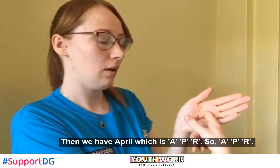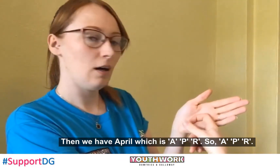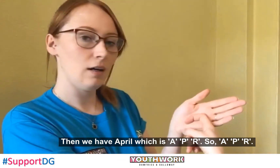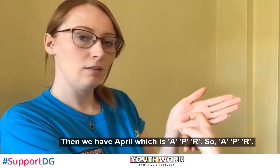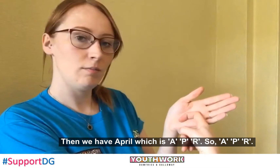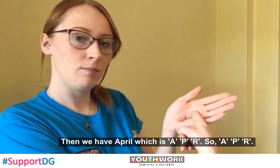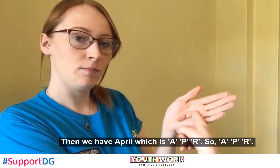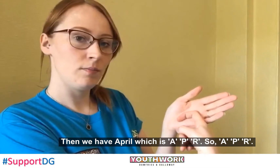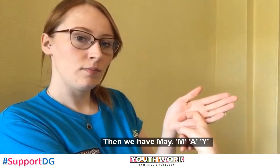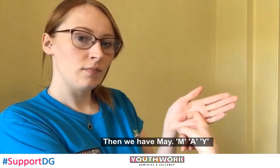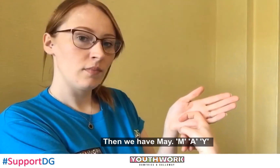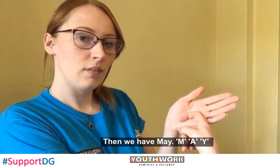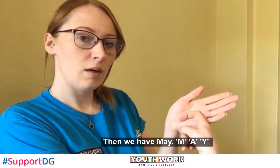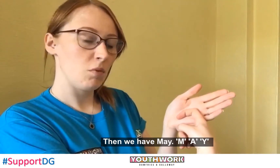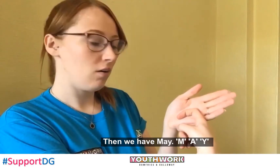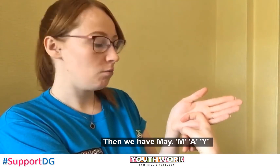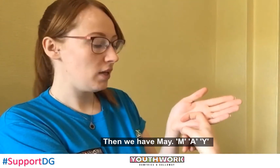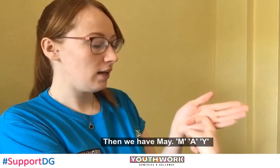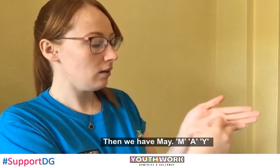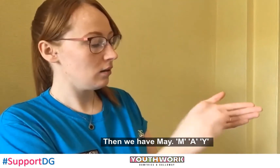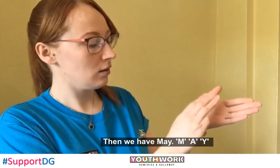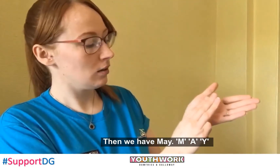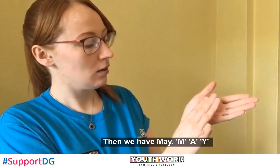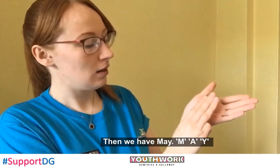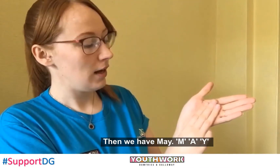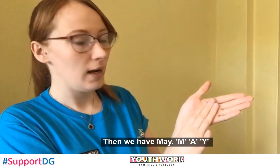A-P-I. Then we have May,